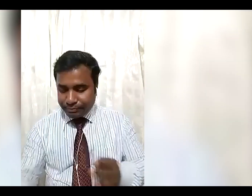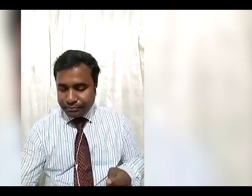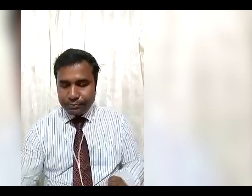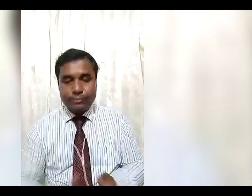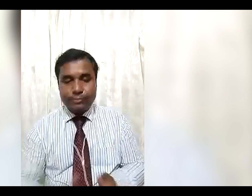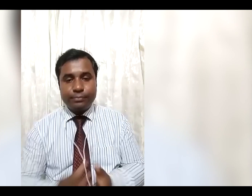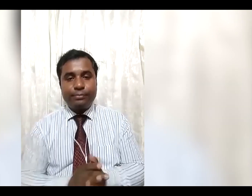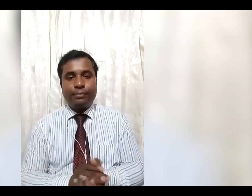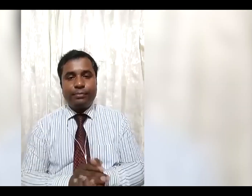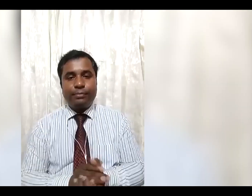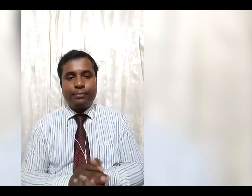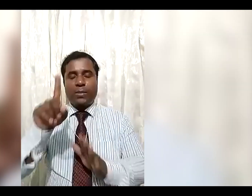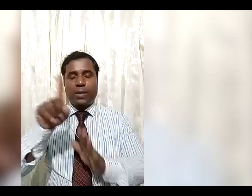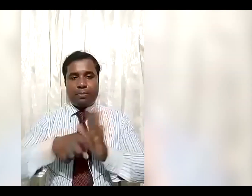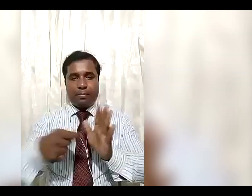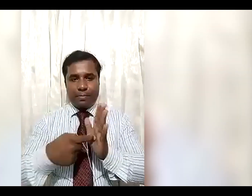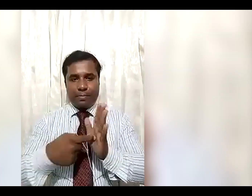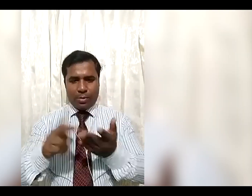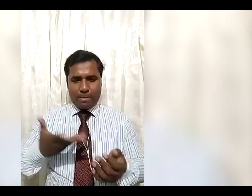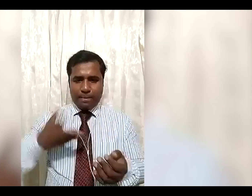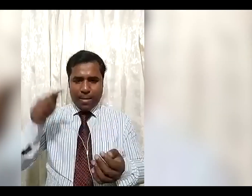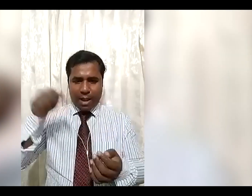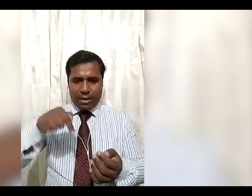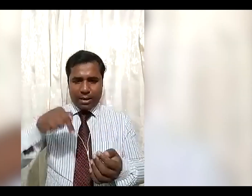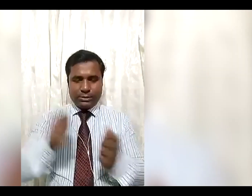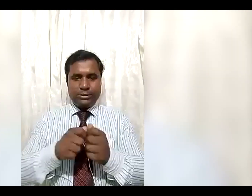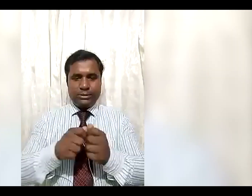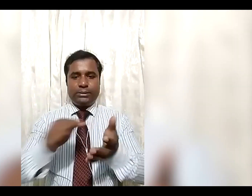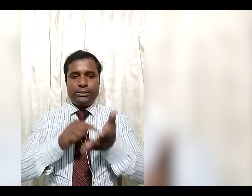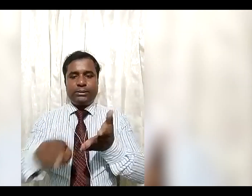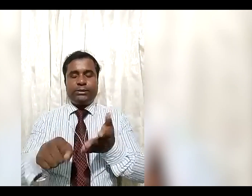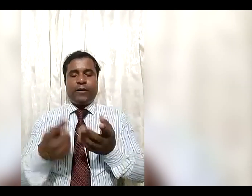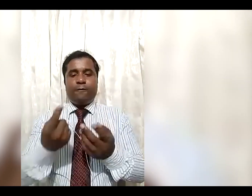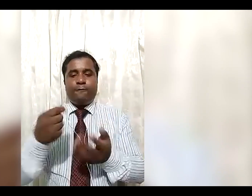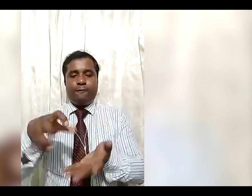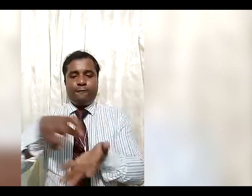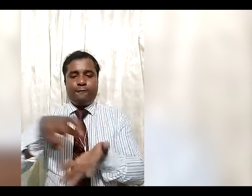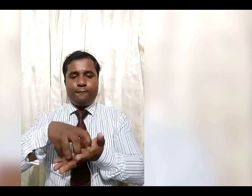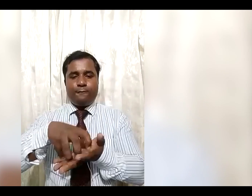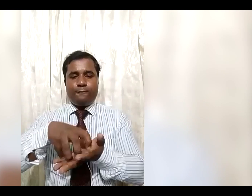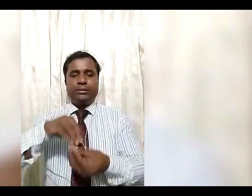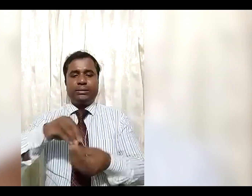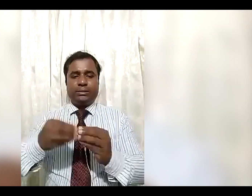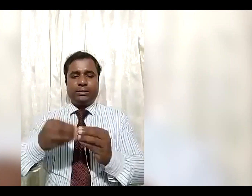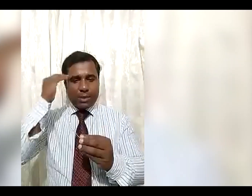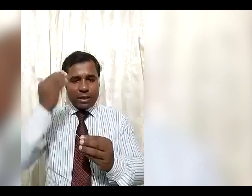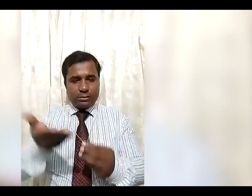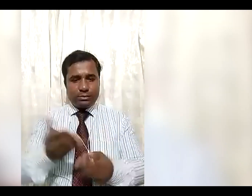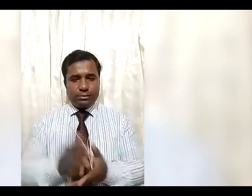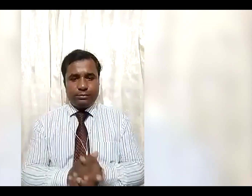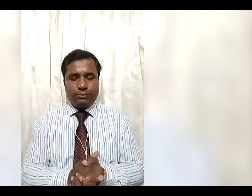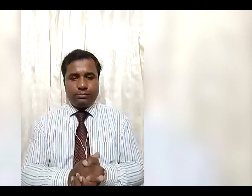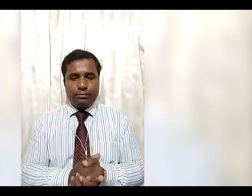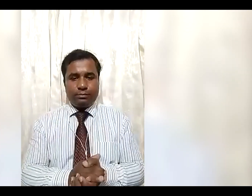I've learned that Bangladesh is a party to the UN Convention on the Rights of Persons with Disabilities.